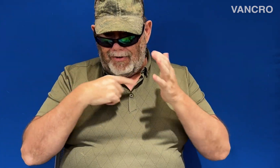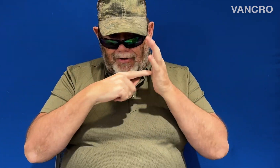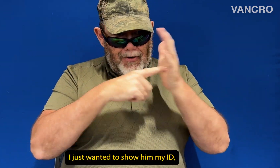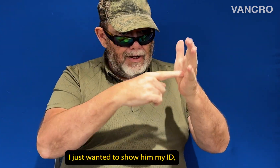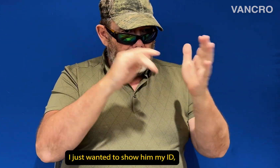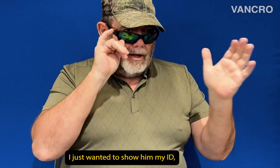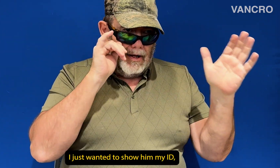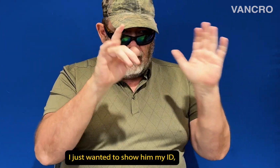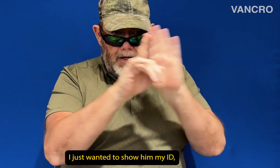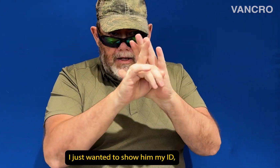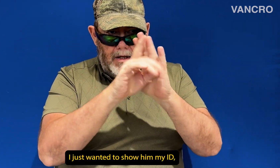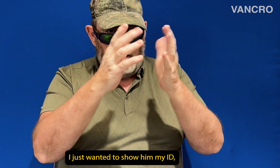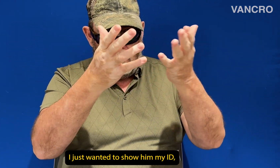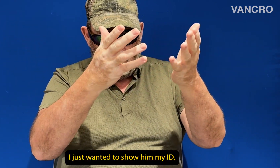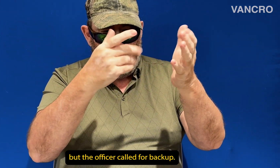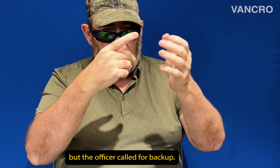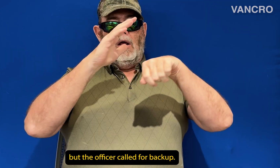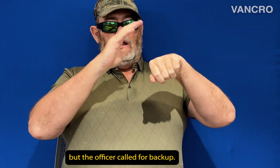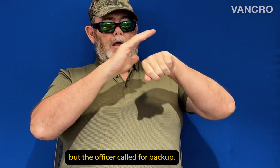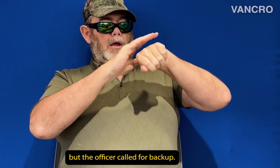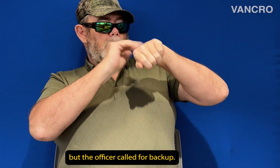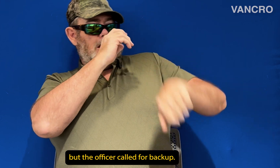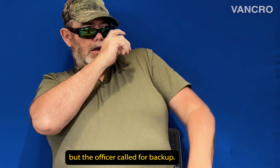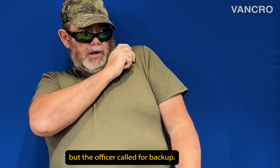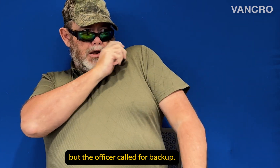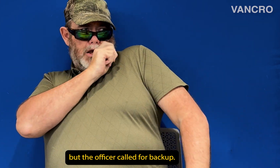I just wanted to show him my ID, but the officer called for backup.